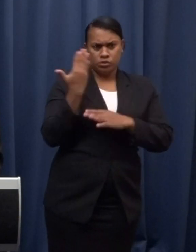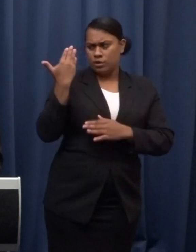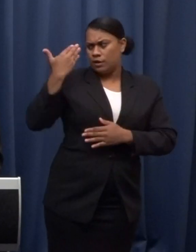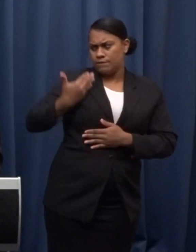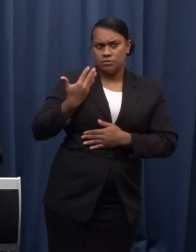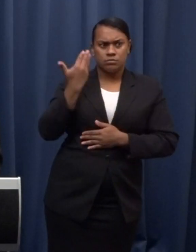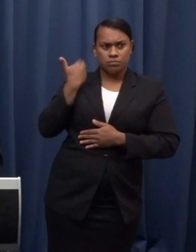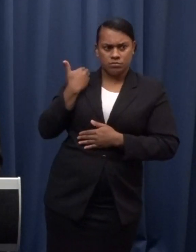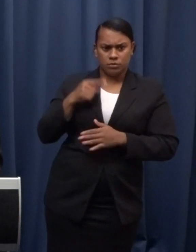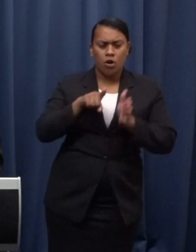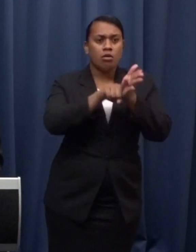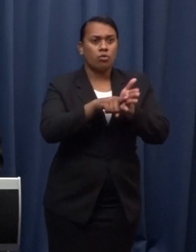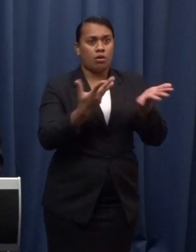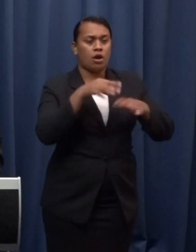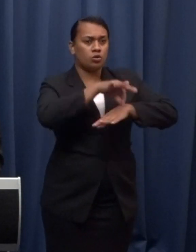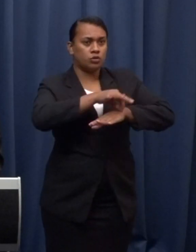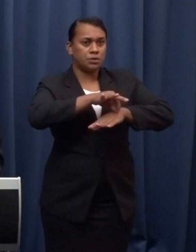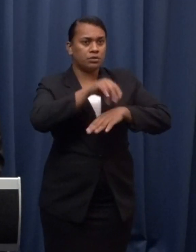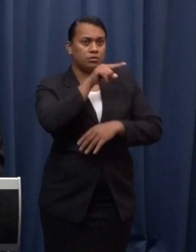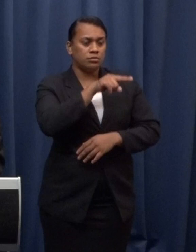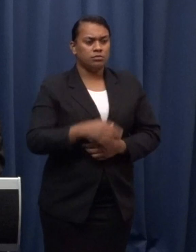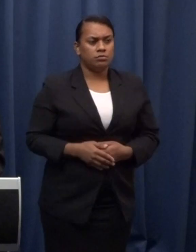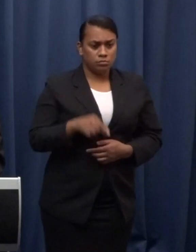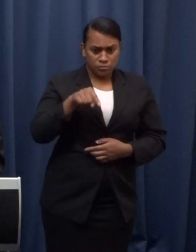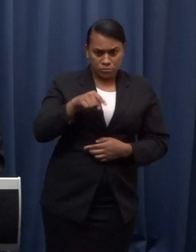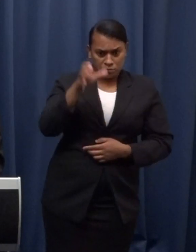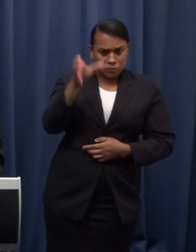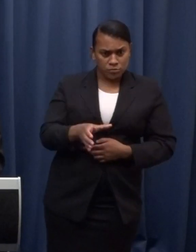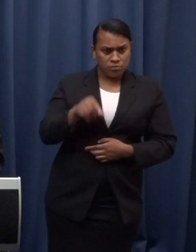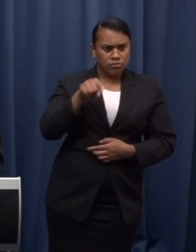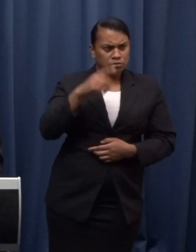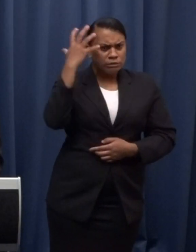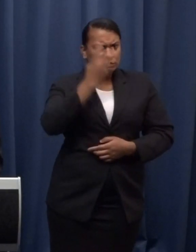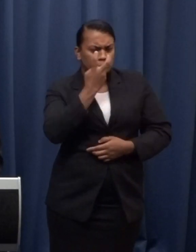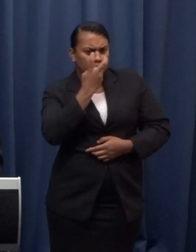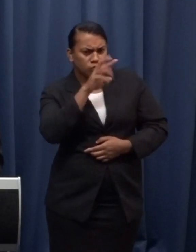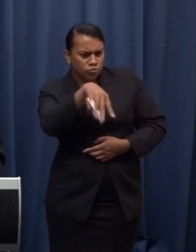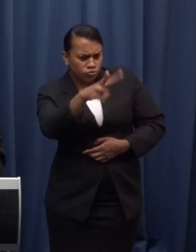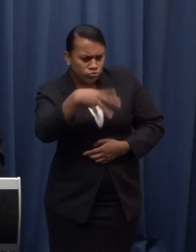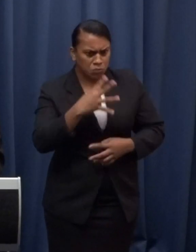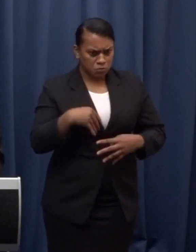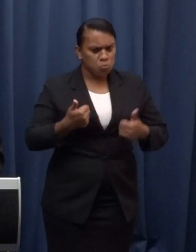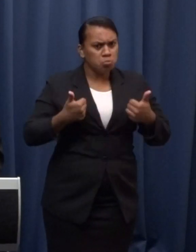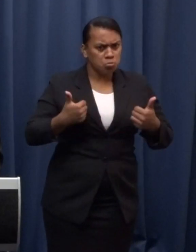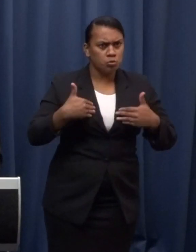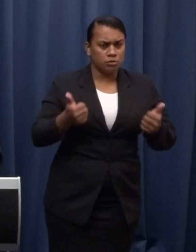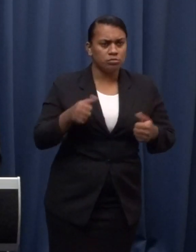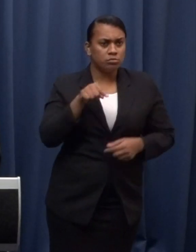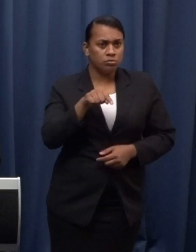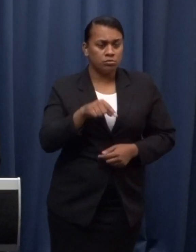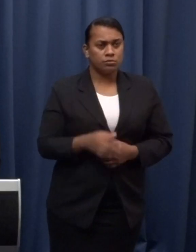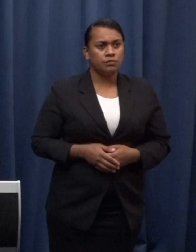The patient remains under close medical supervision and he is in stable condition. The case